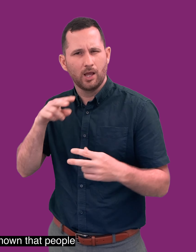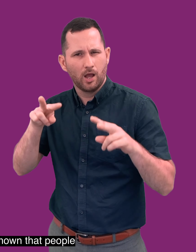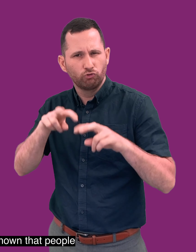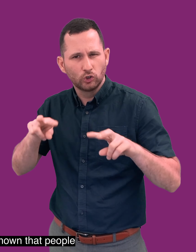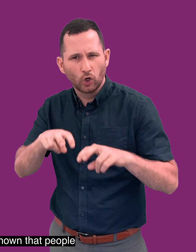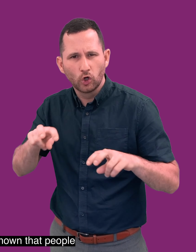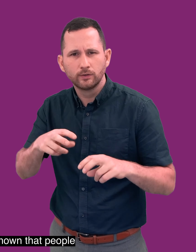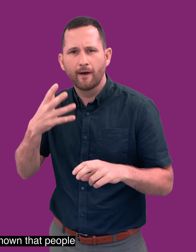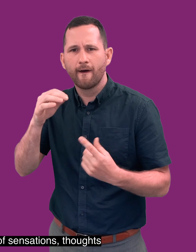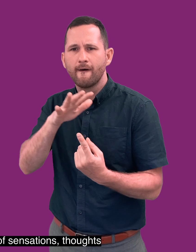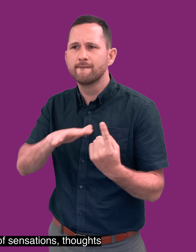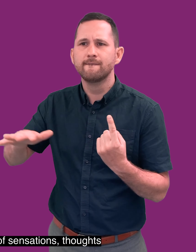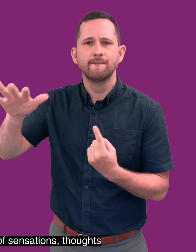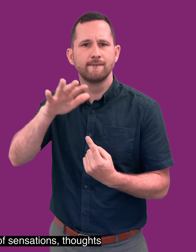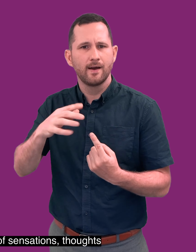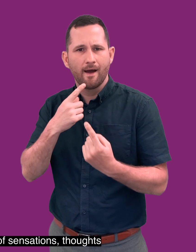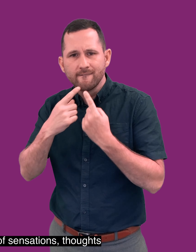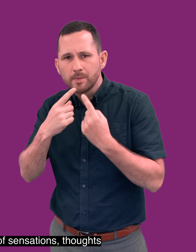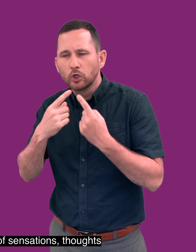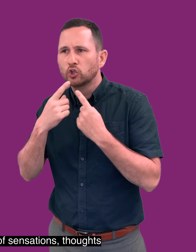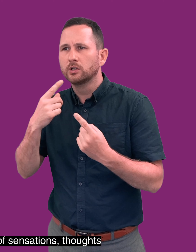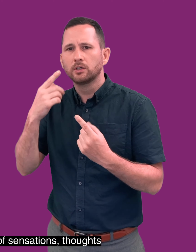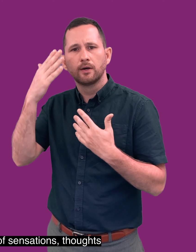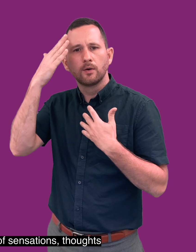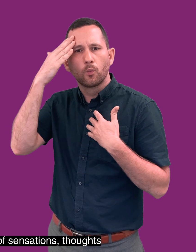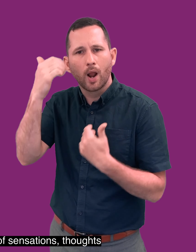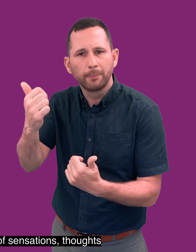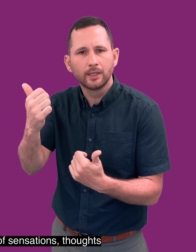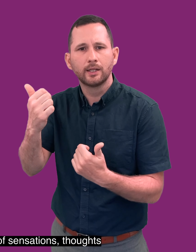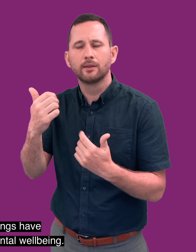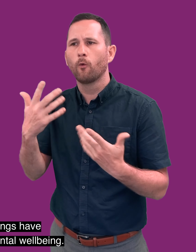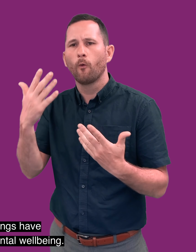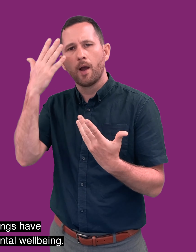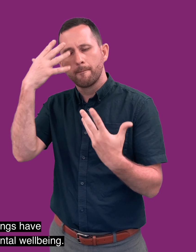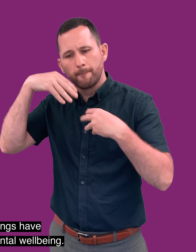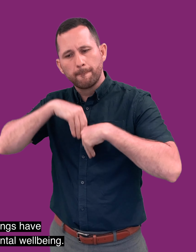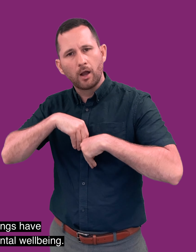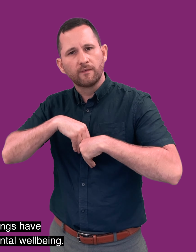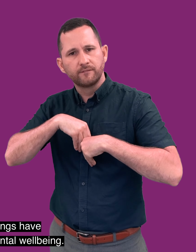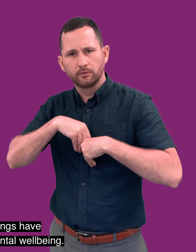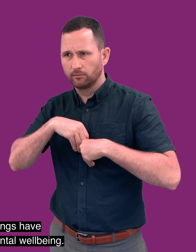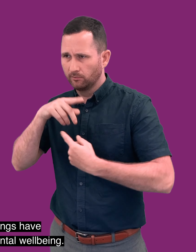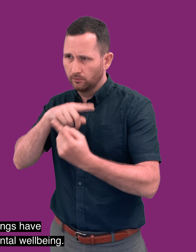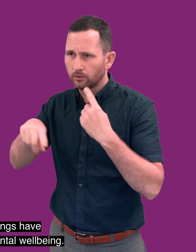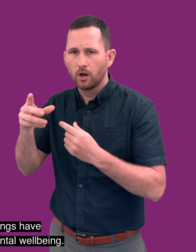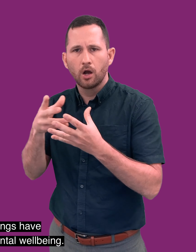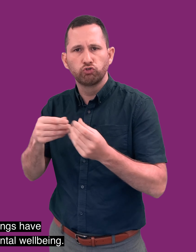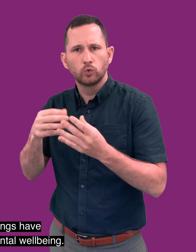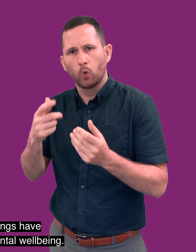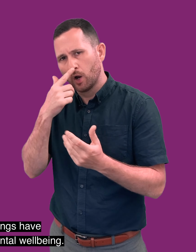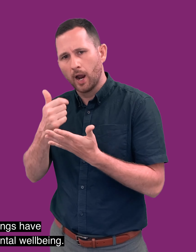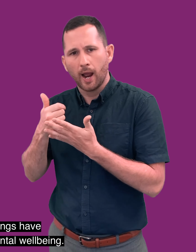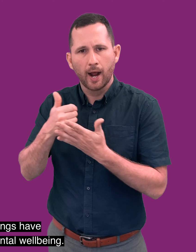Research has shown that people who are more aware of sensations, thoughts, and feelings have enhanced